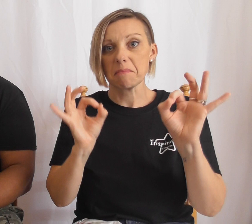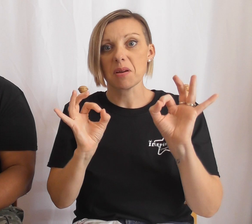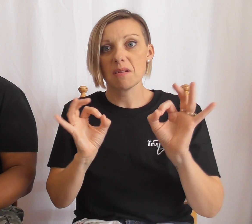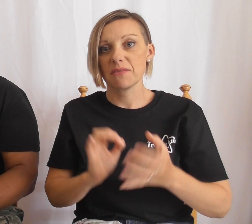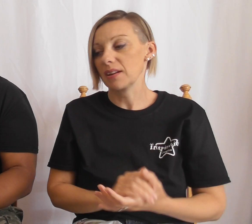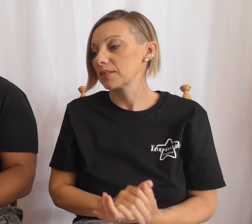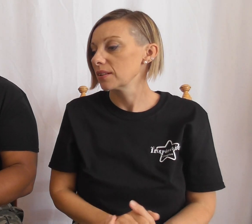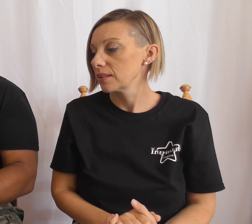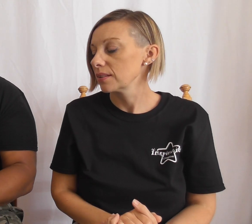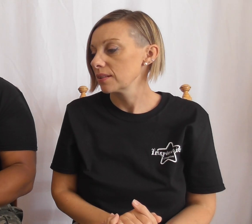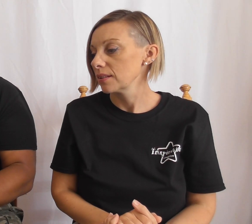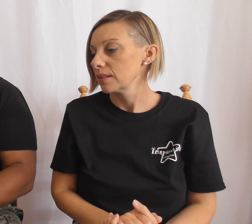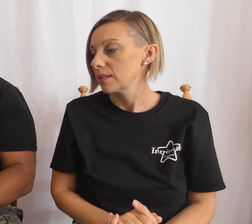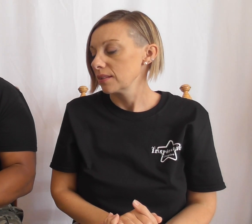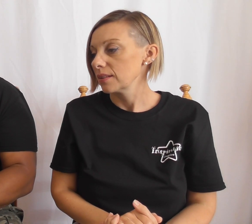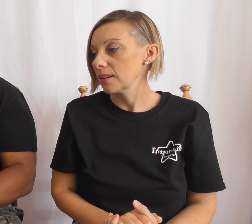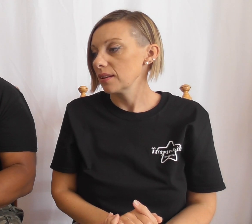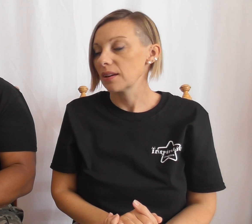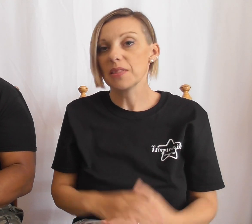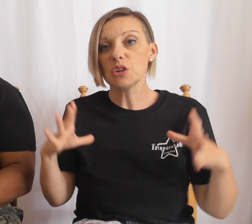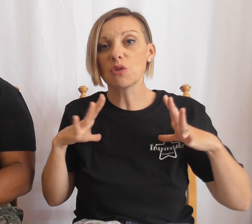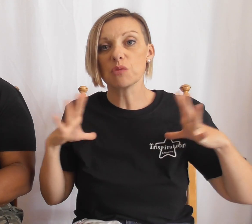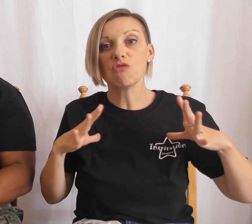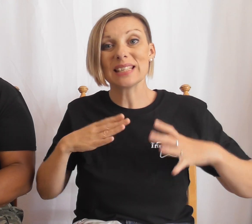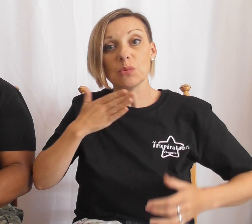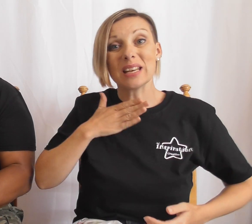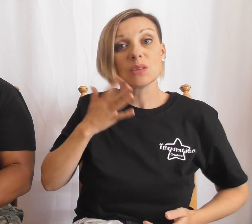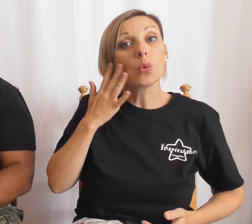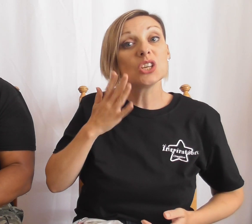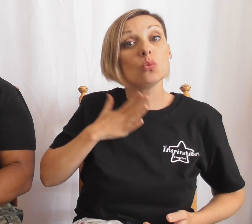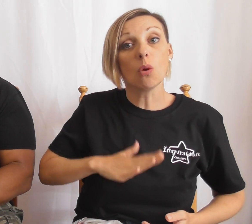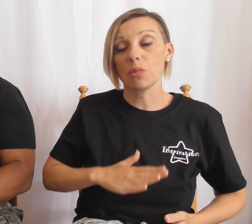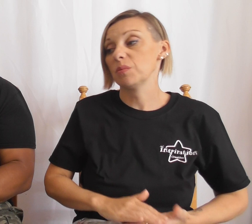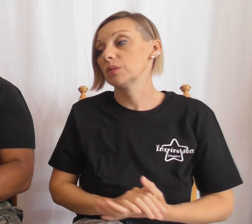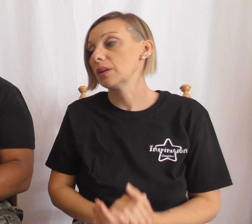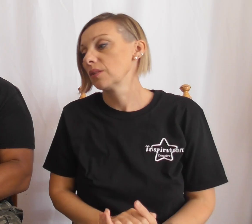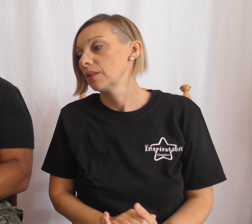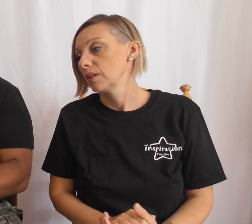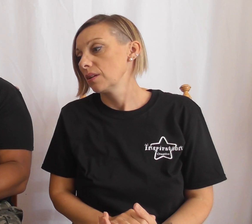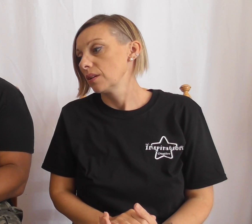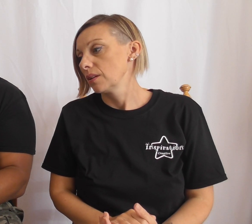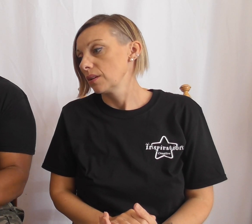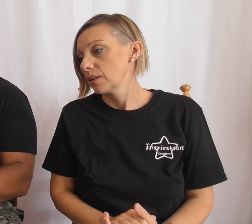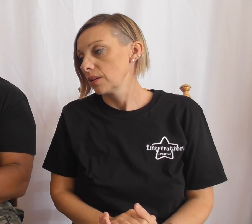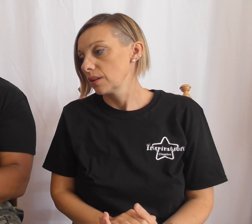else. You can just say, perfect. Can I use the washing machine? Yeah, and then you've got them ready when you want them as well.